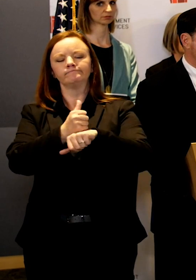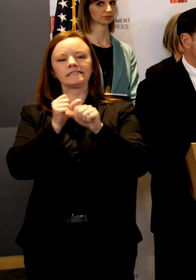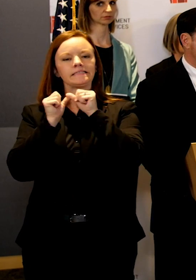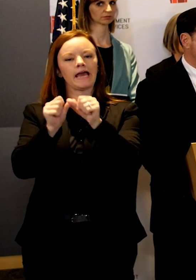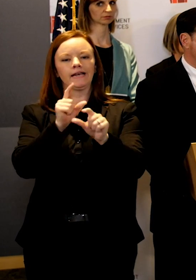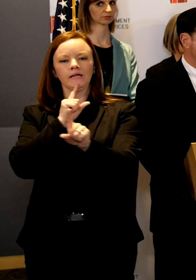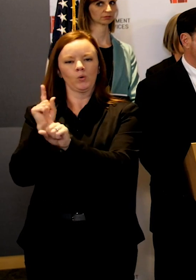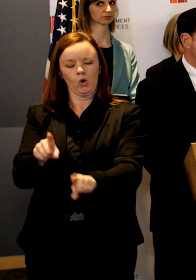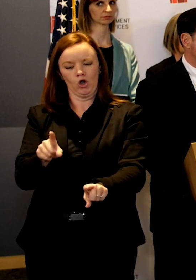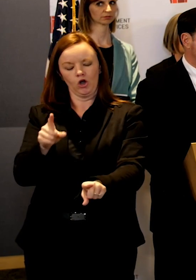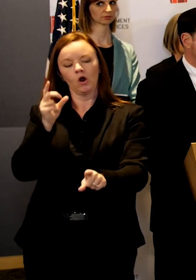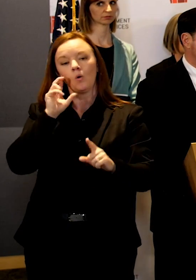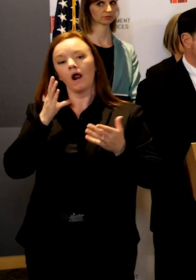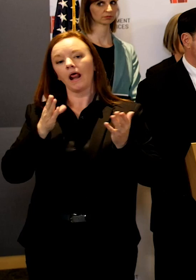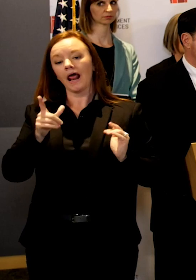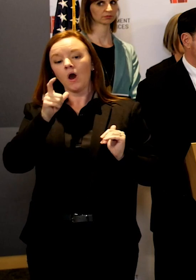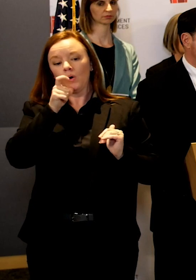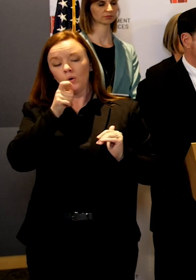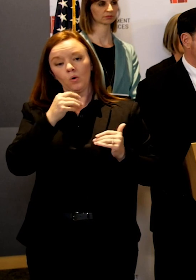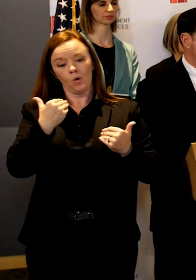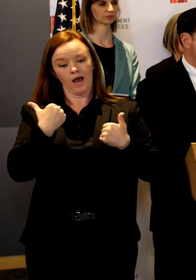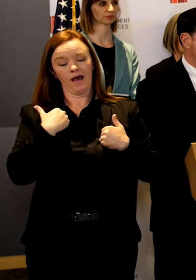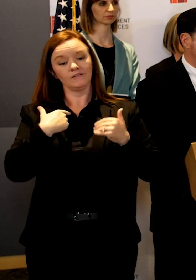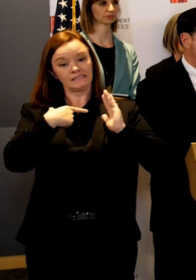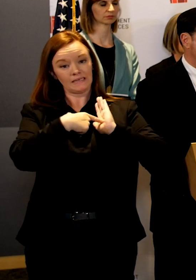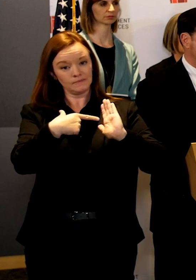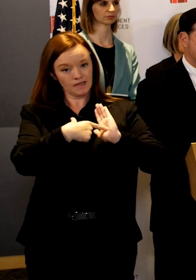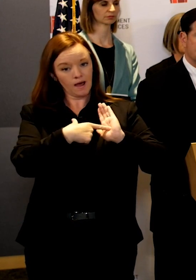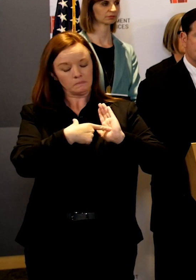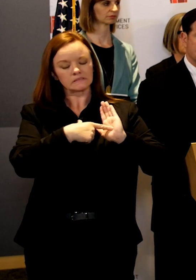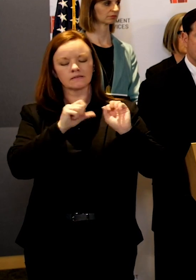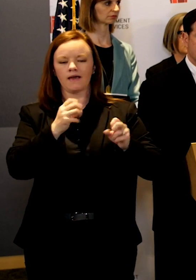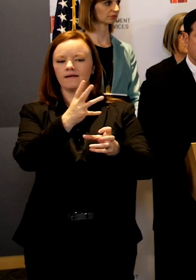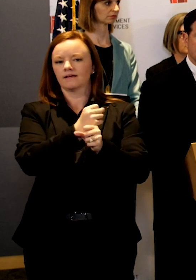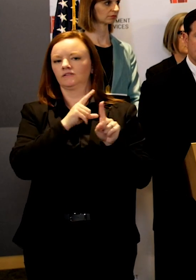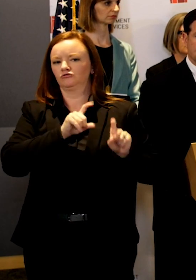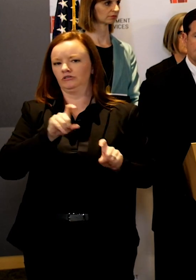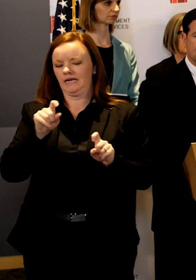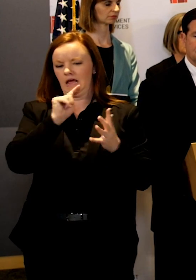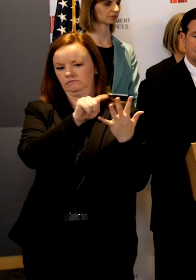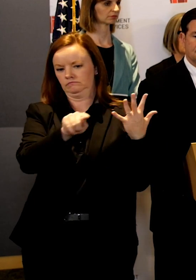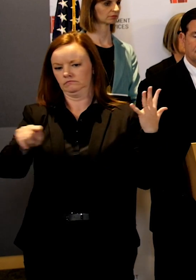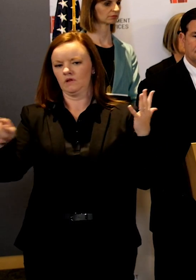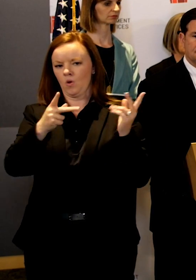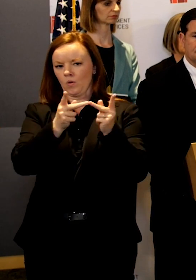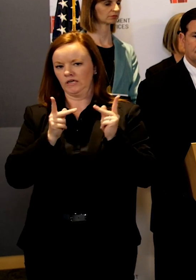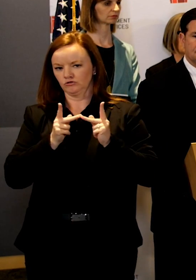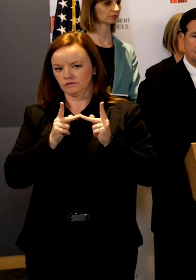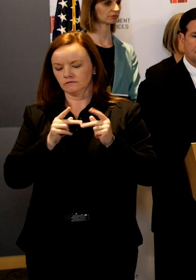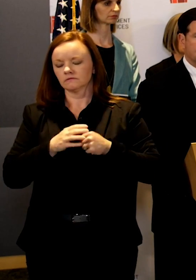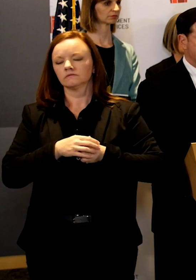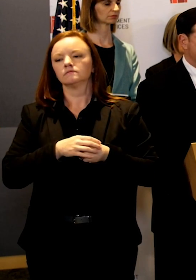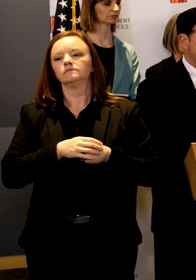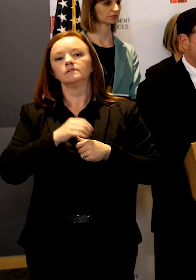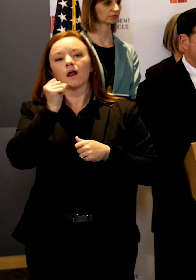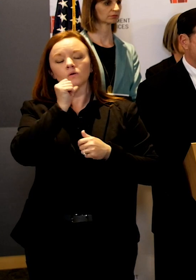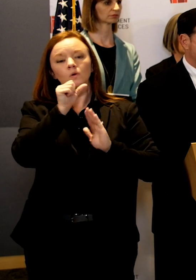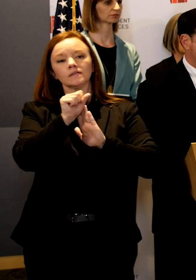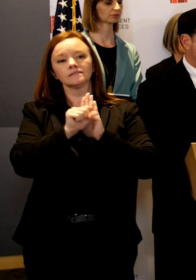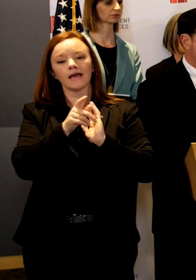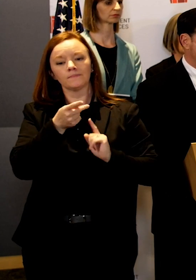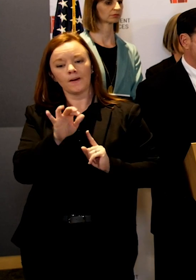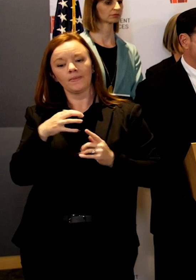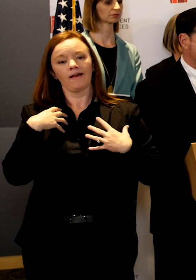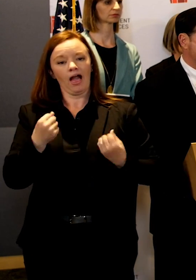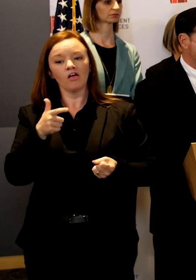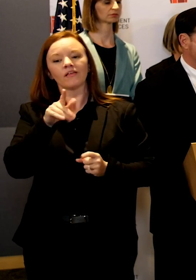allow symptomatic Arizonans to receive screening at these sites. And the Arizona State Public Health Laboratory